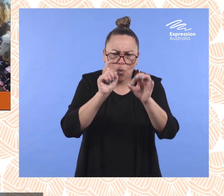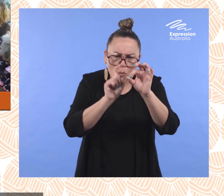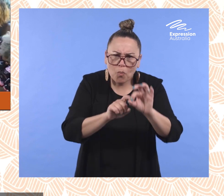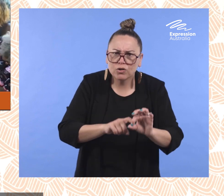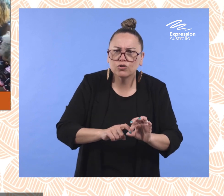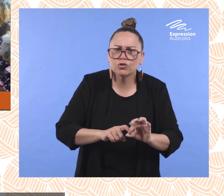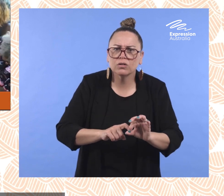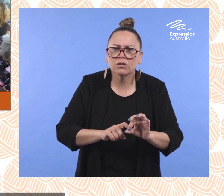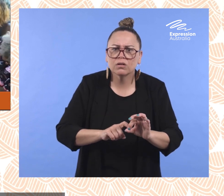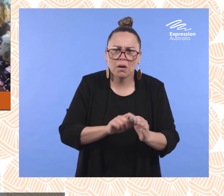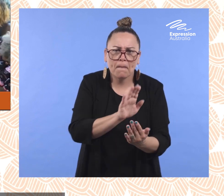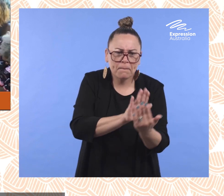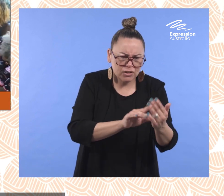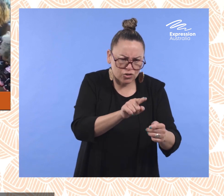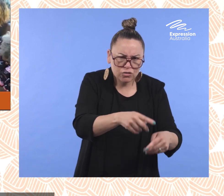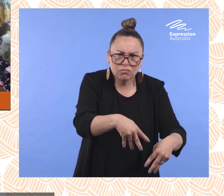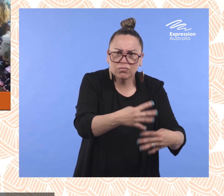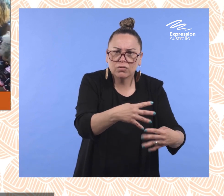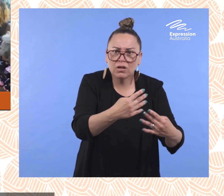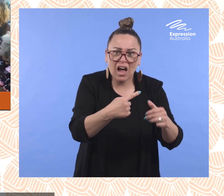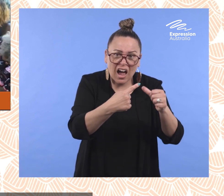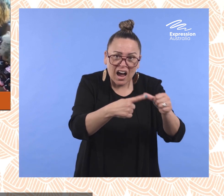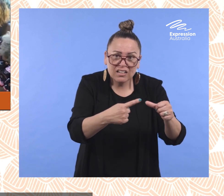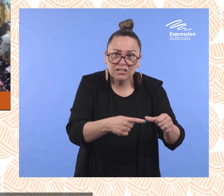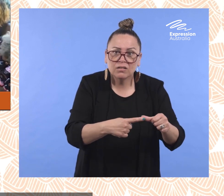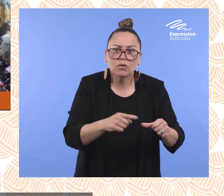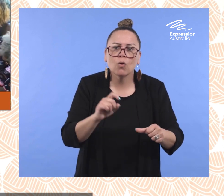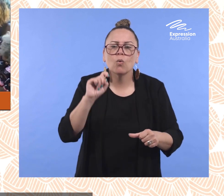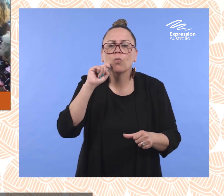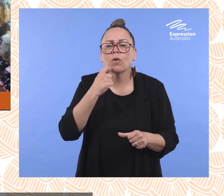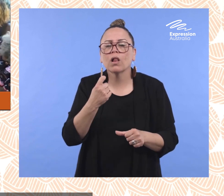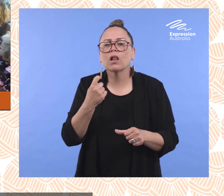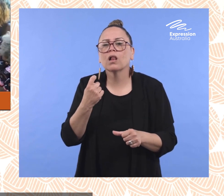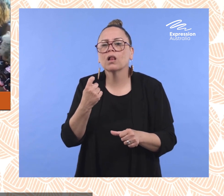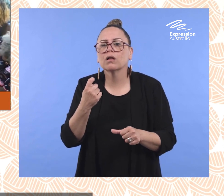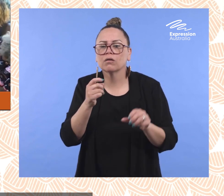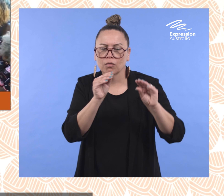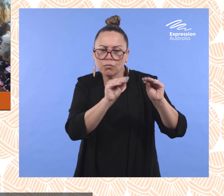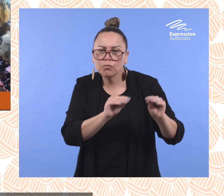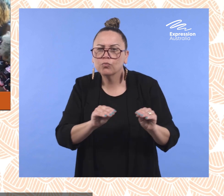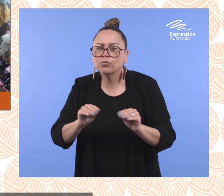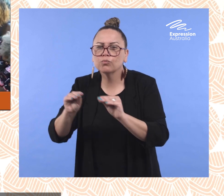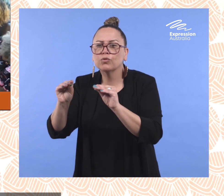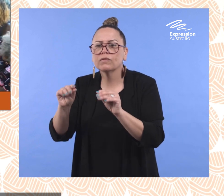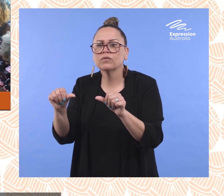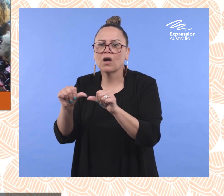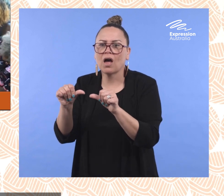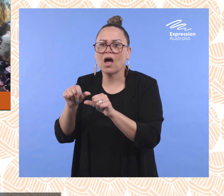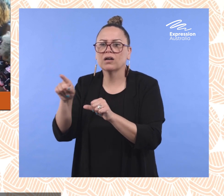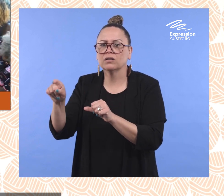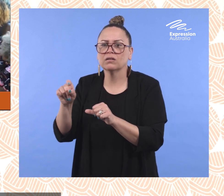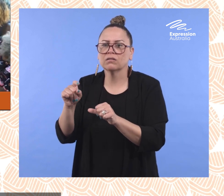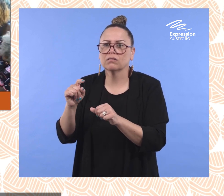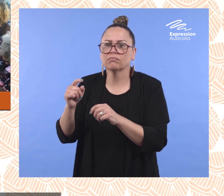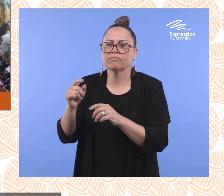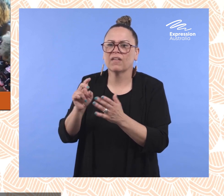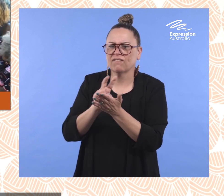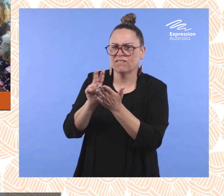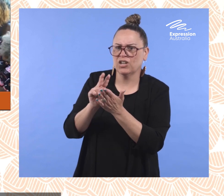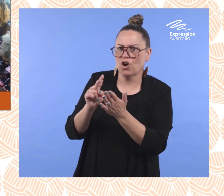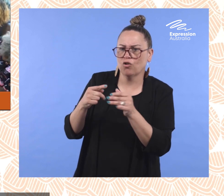few questions, only one or two questions that we didn't get to, but we will take to Ask Aunty and do a video response to